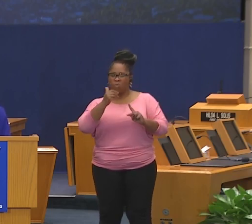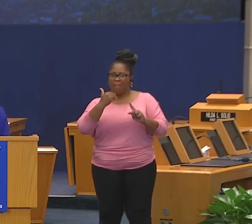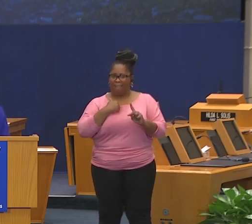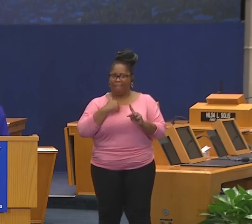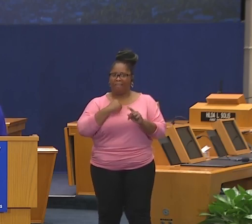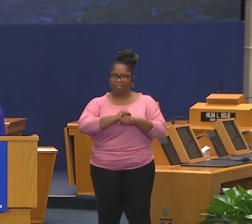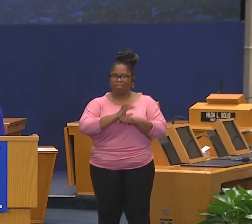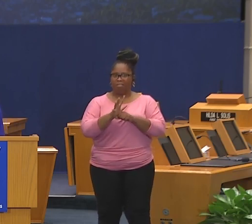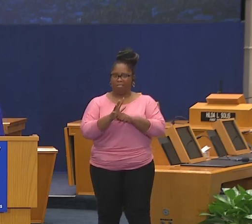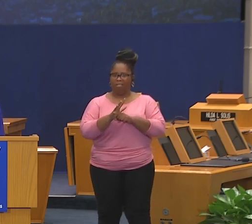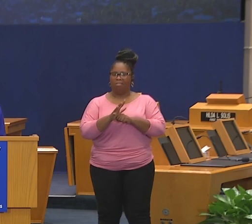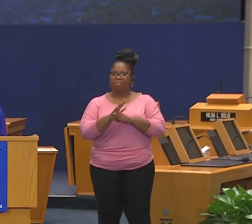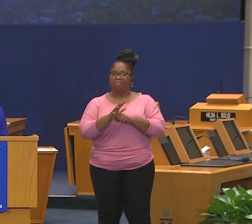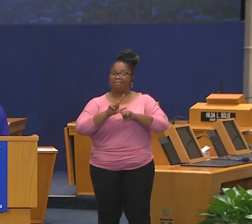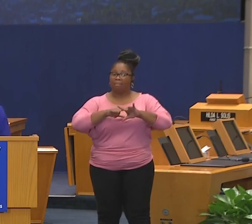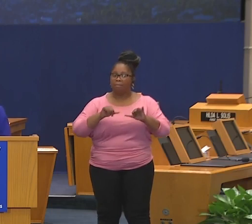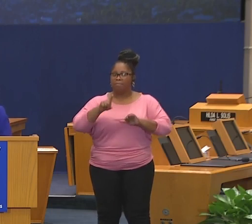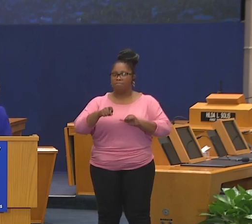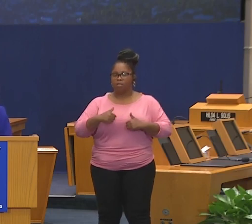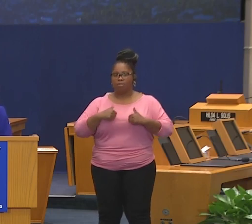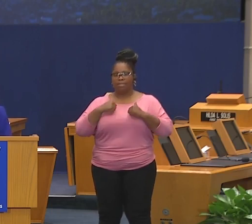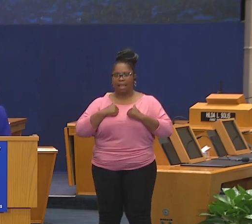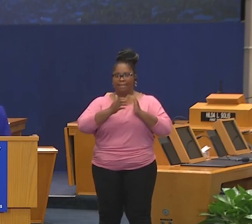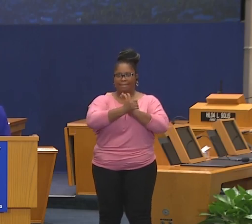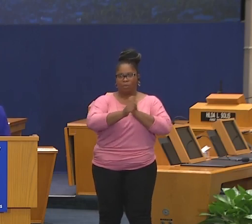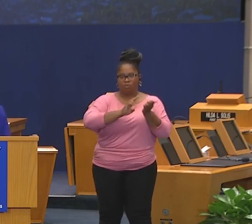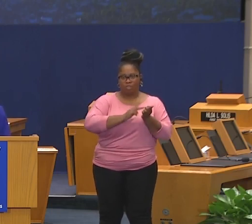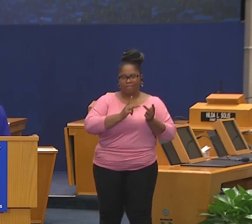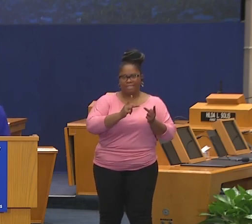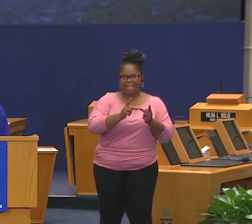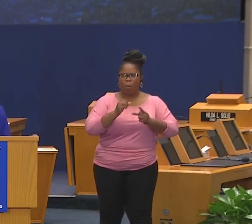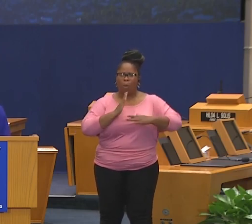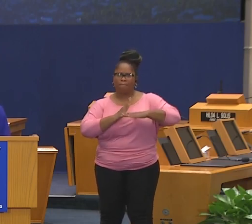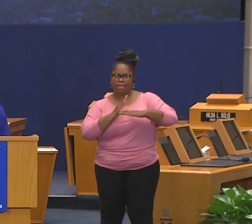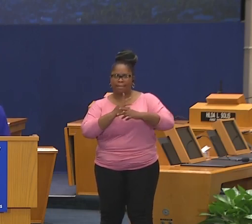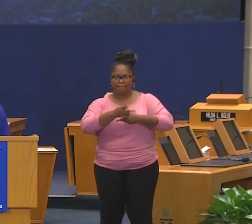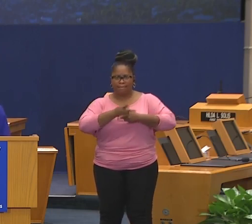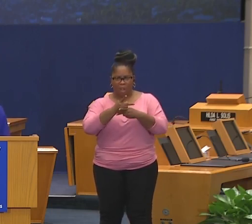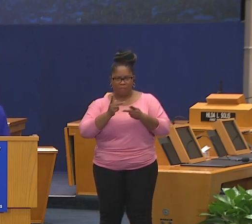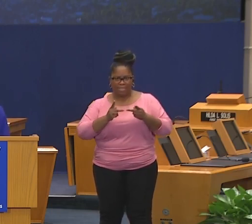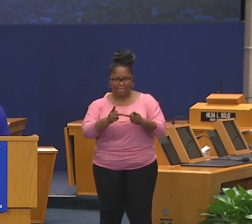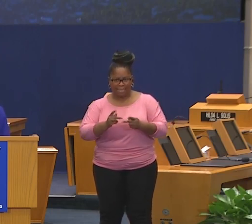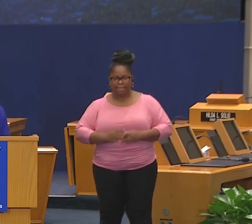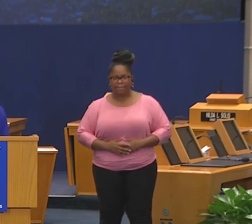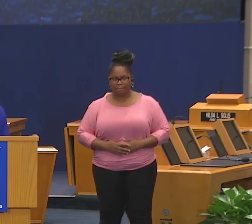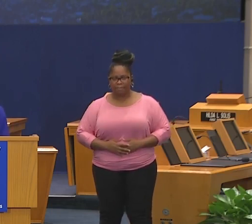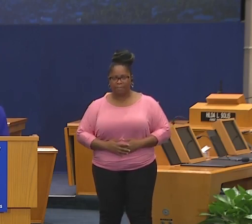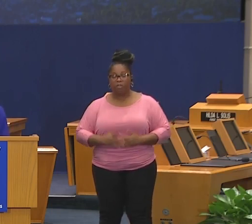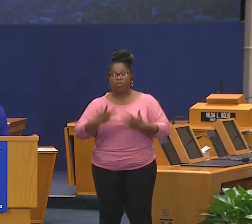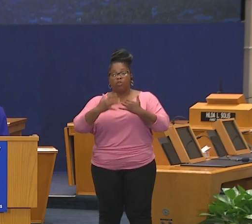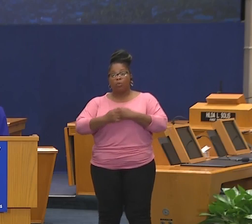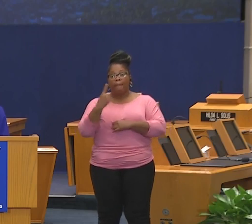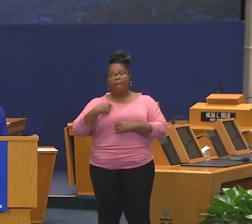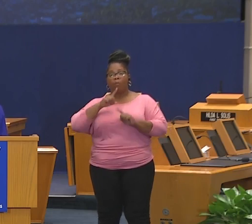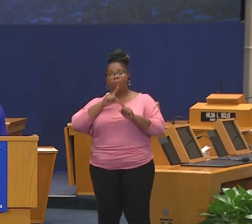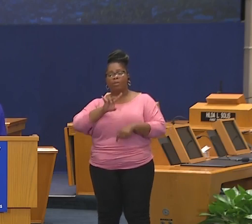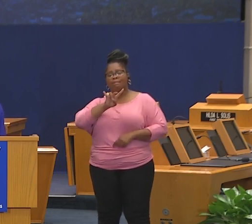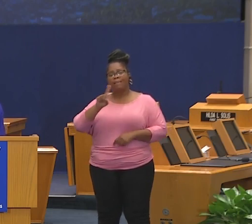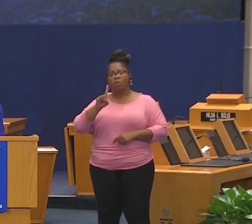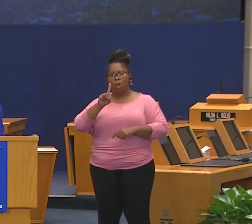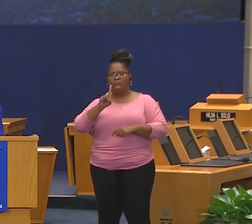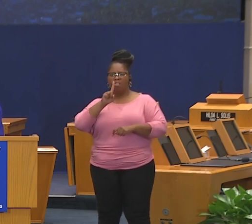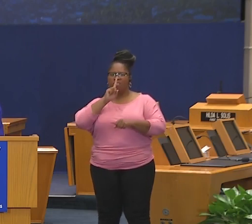in skilled nursing facilities and intermediate care facilities. Today I'm reporting 71 confirmed